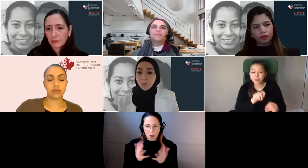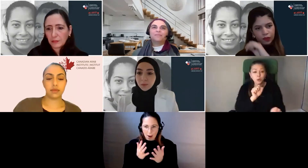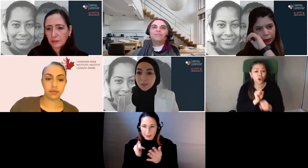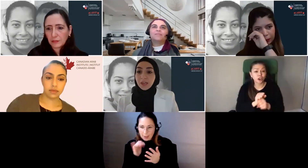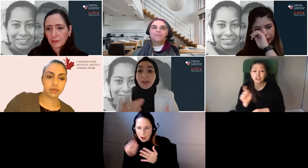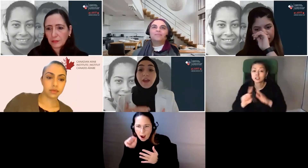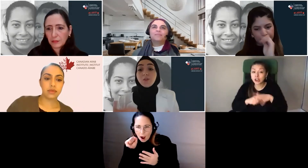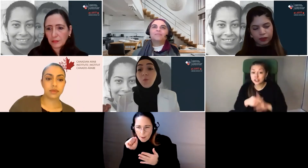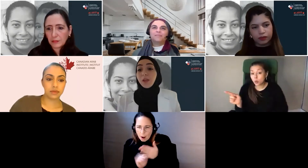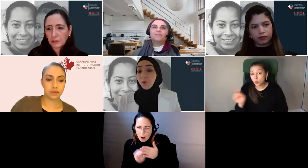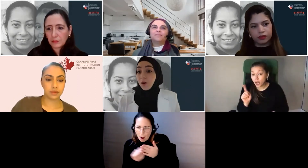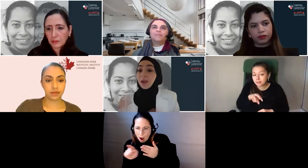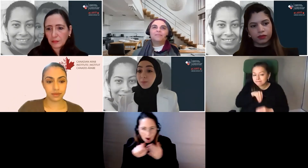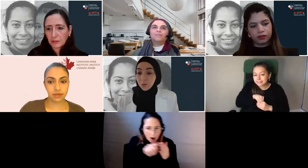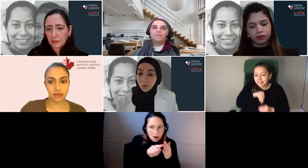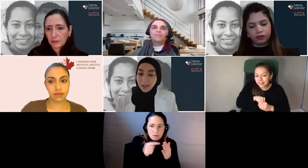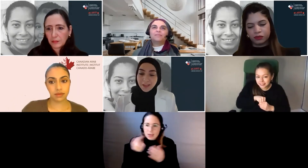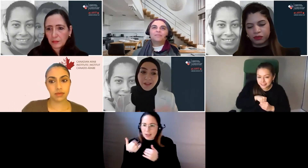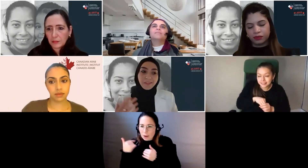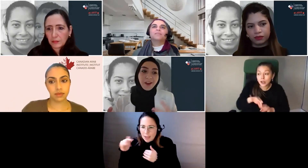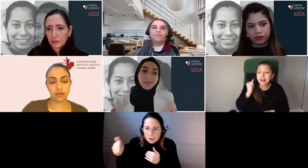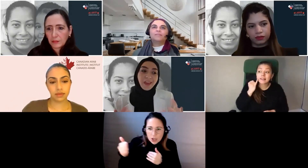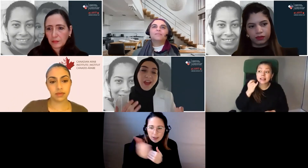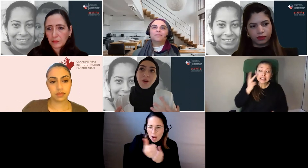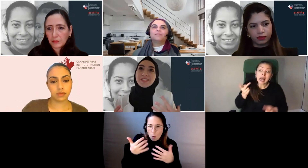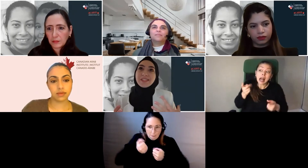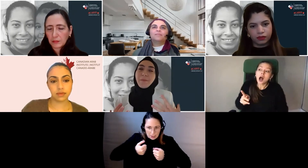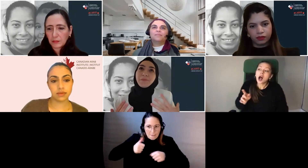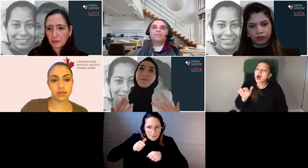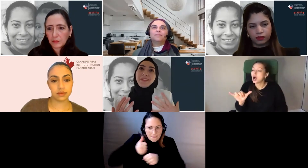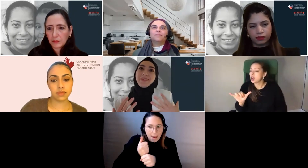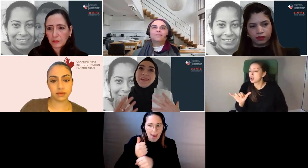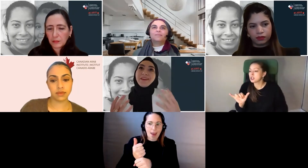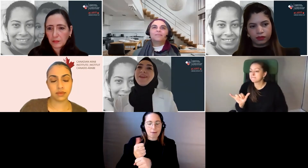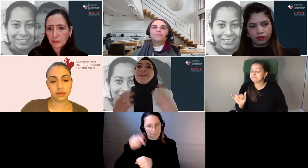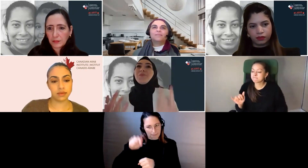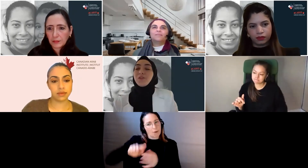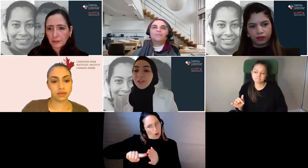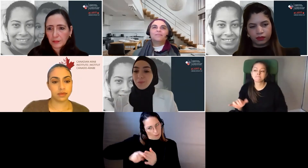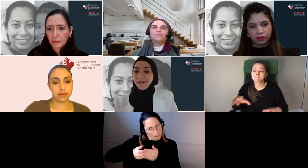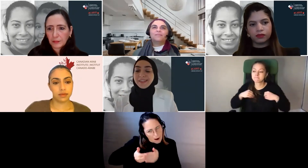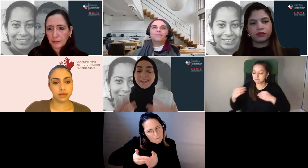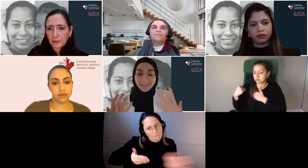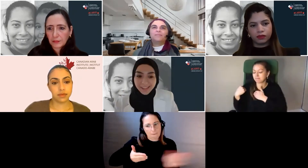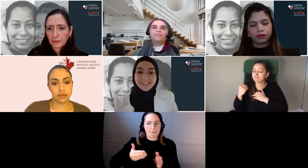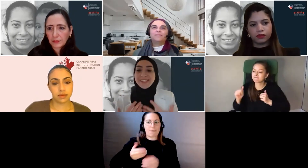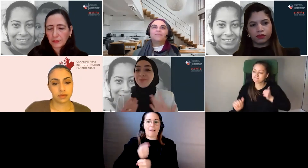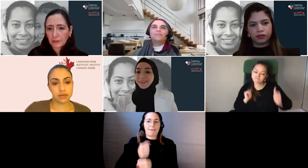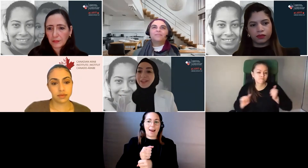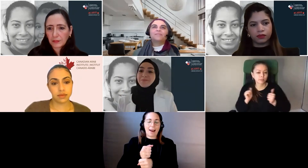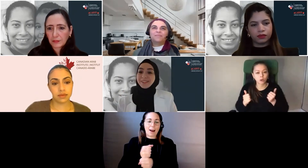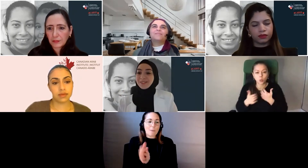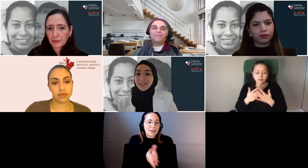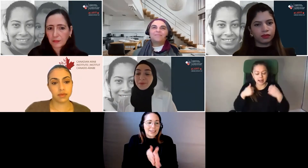of the responsibility and do what you are able to do. That was the kind of the motivation behind, let's see